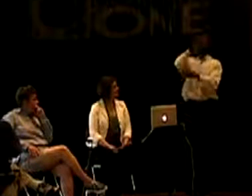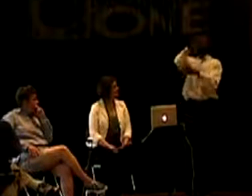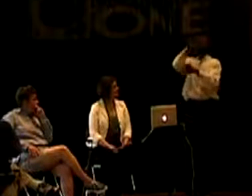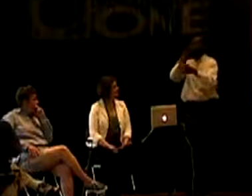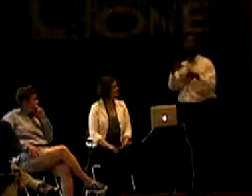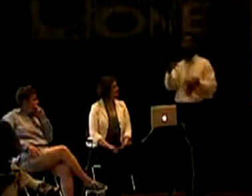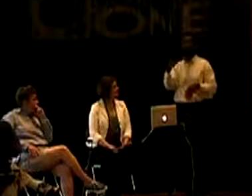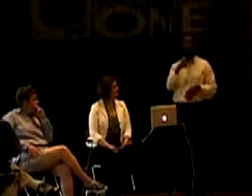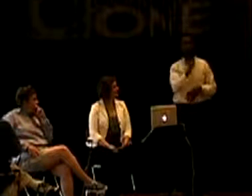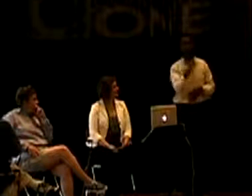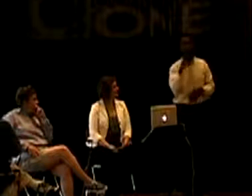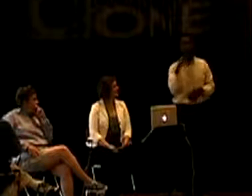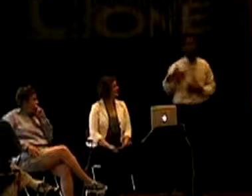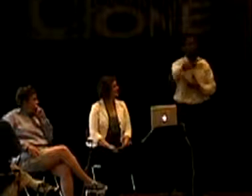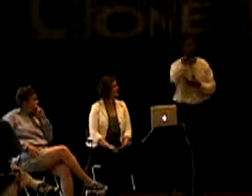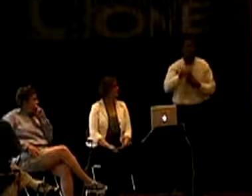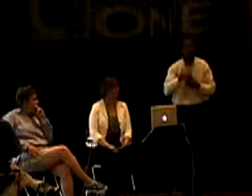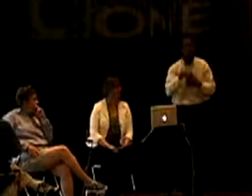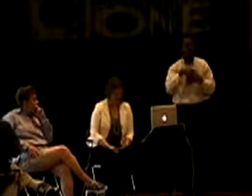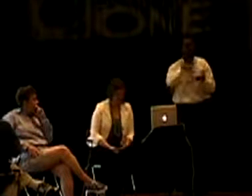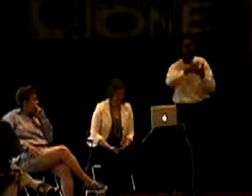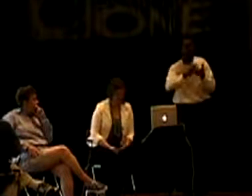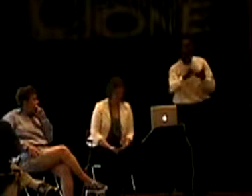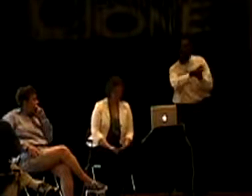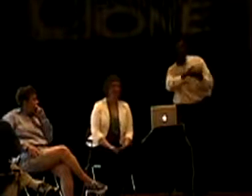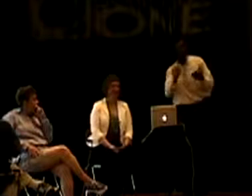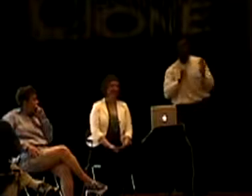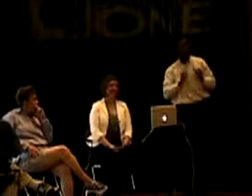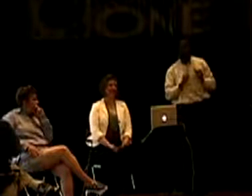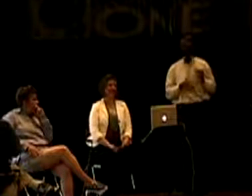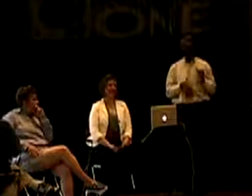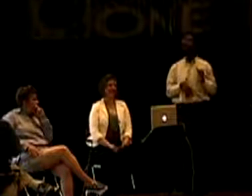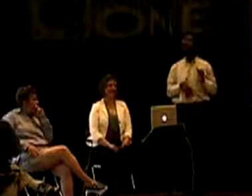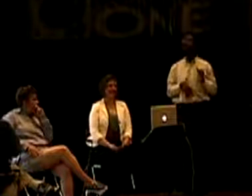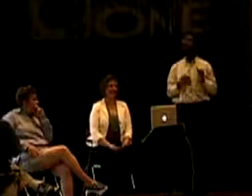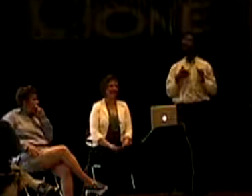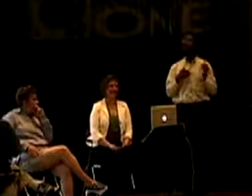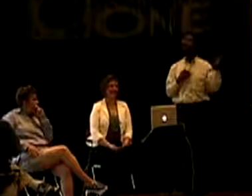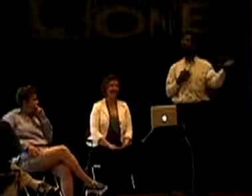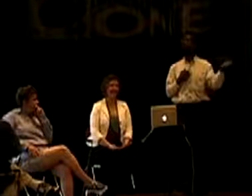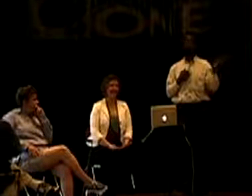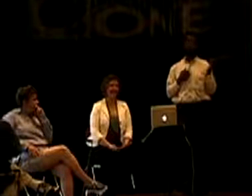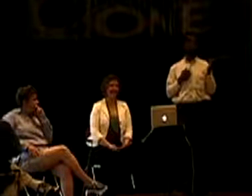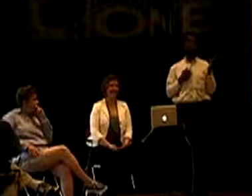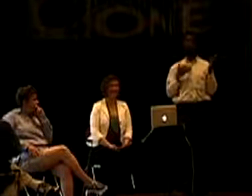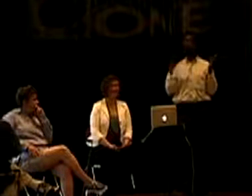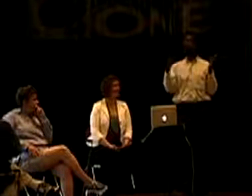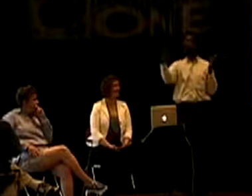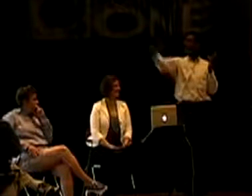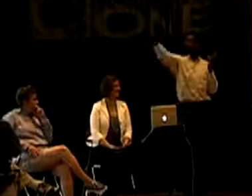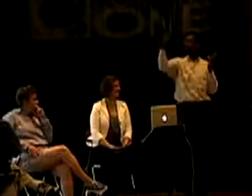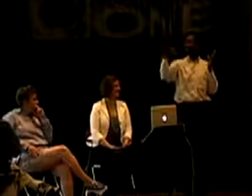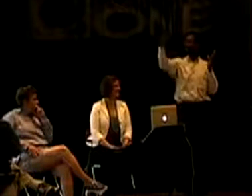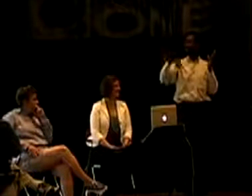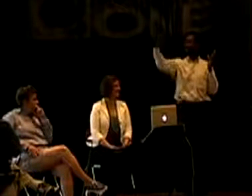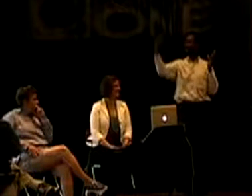to do something to make this play better, because otherwise I'm going to be in Playwrights Week in New York with a terrible play.